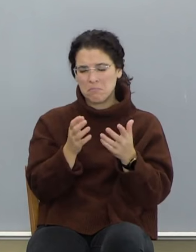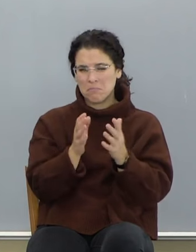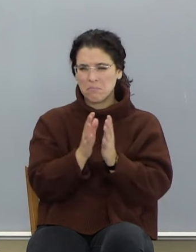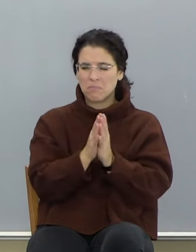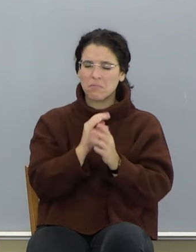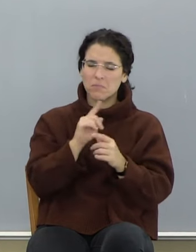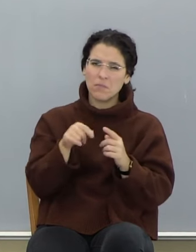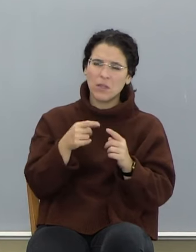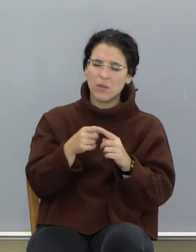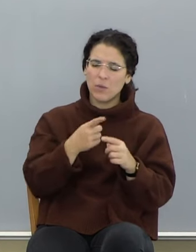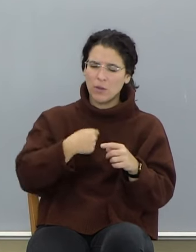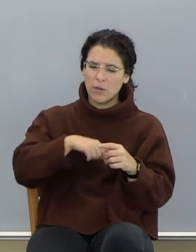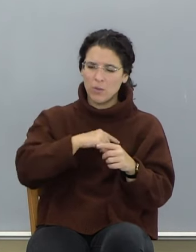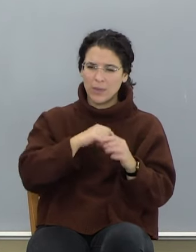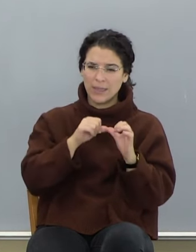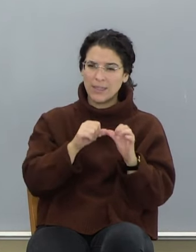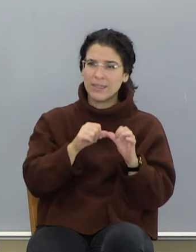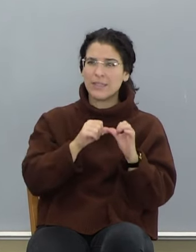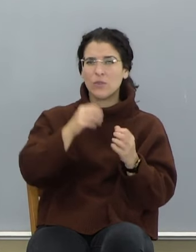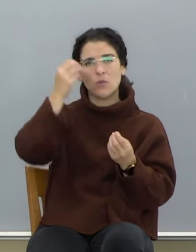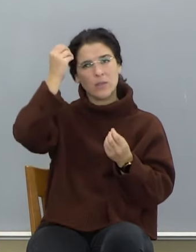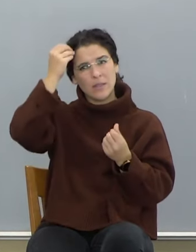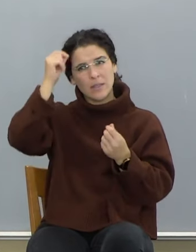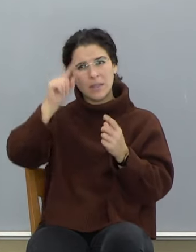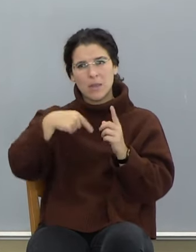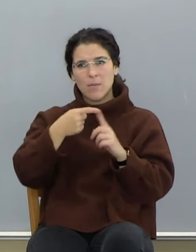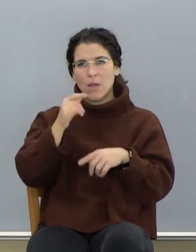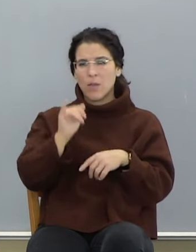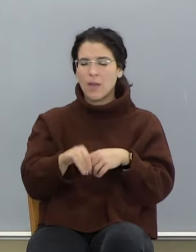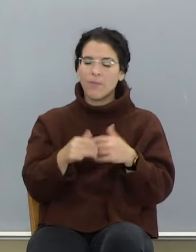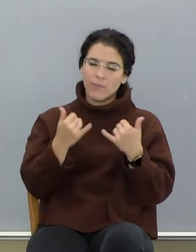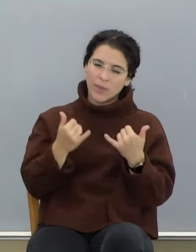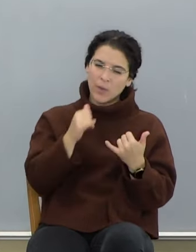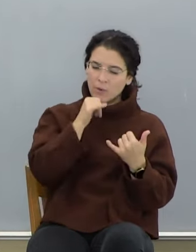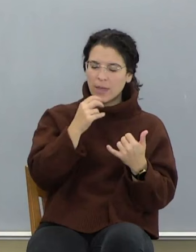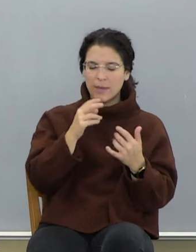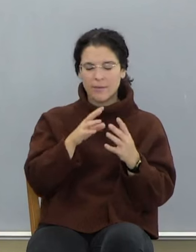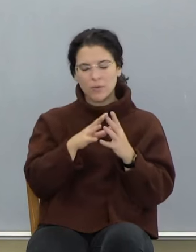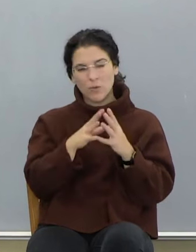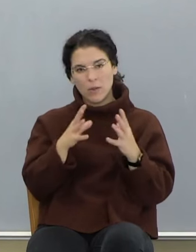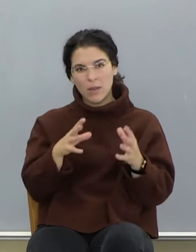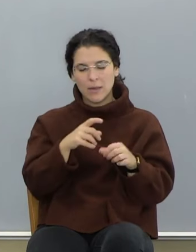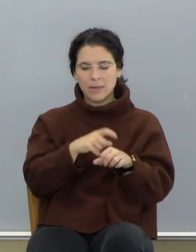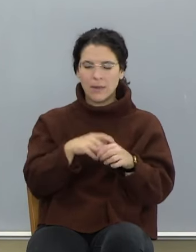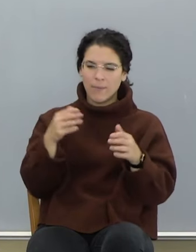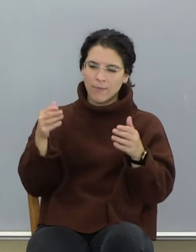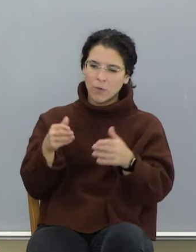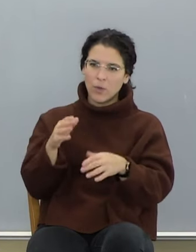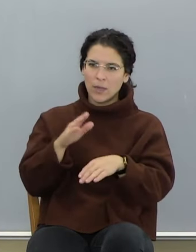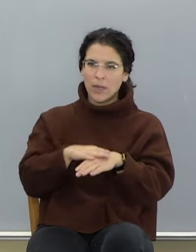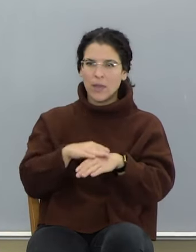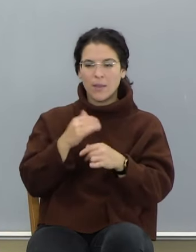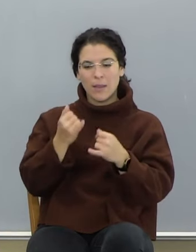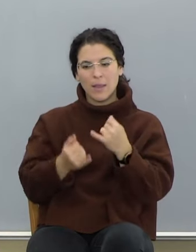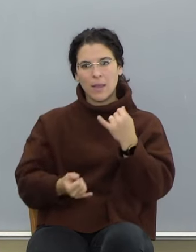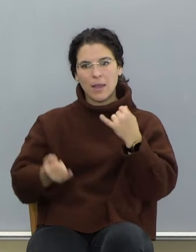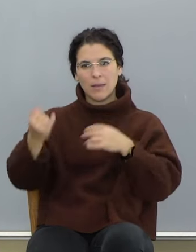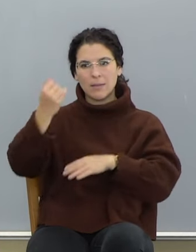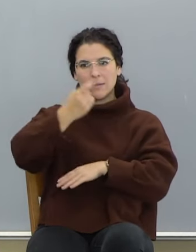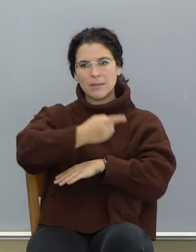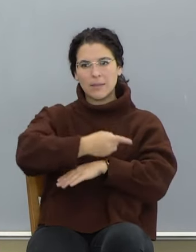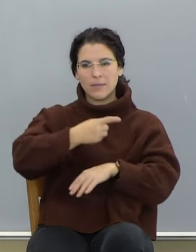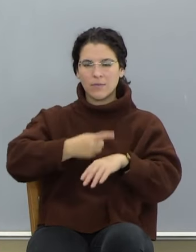And when we continue to think about that, now we're not going to spend time looking at the last days of